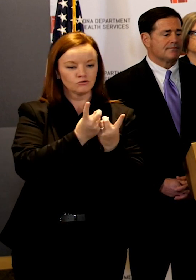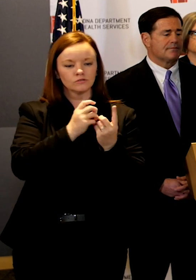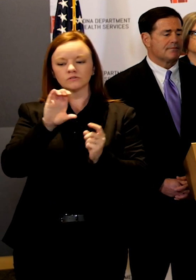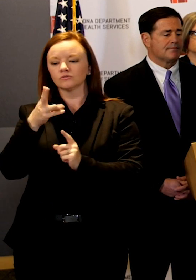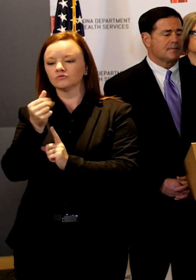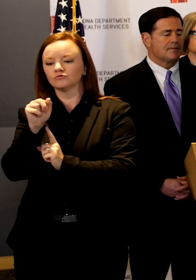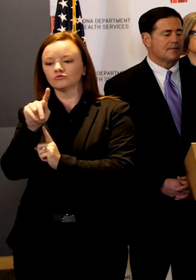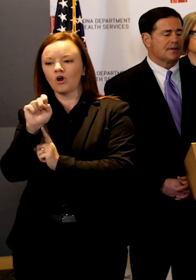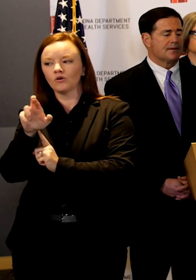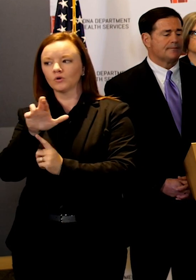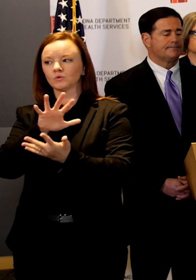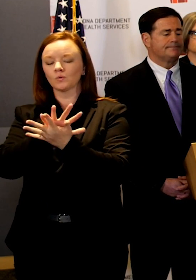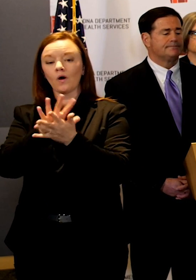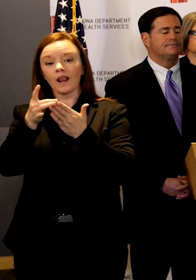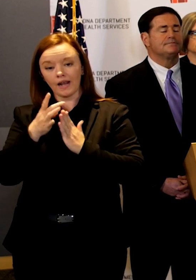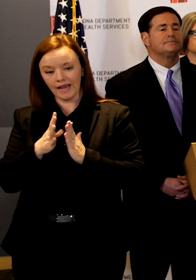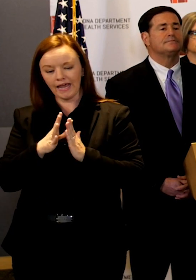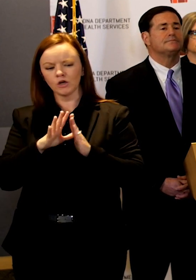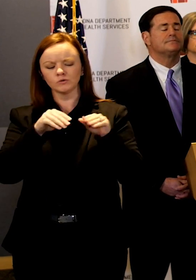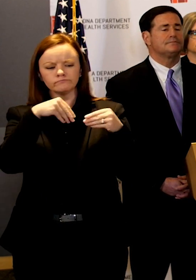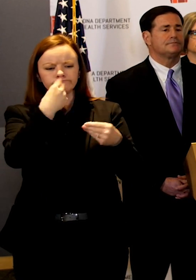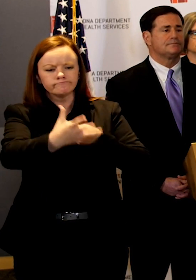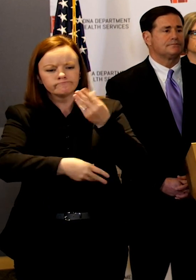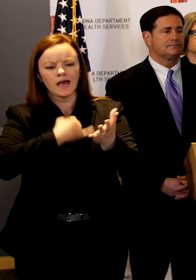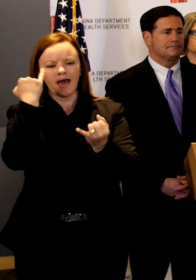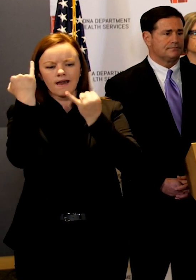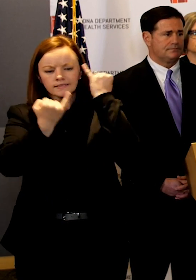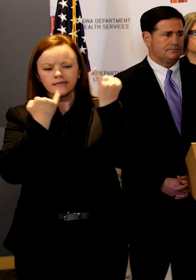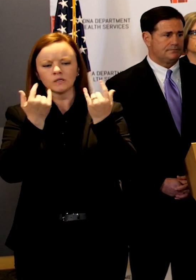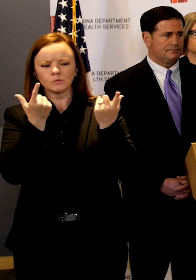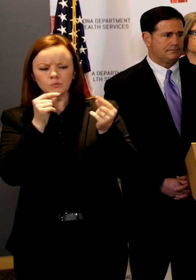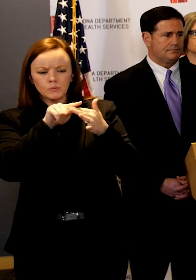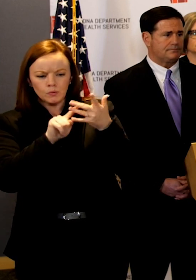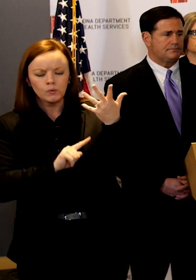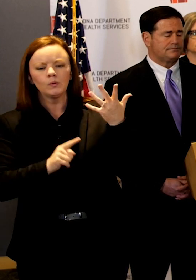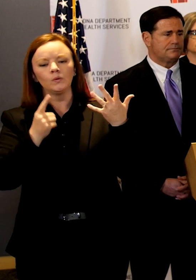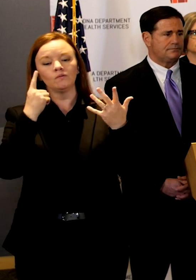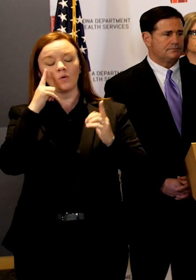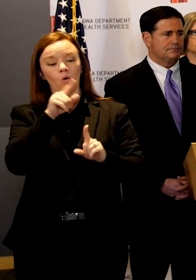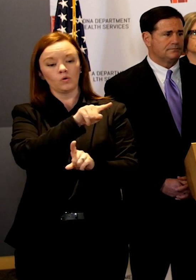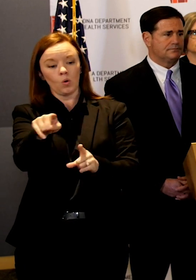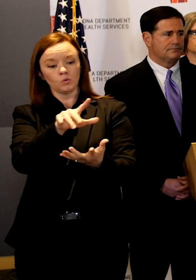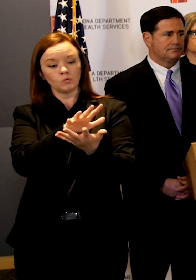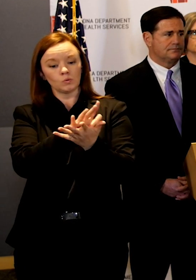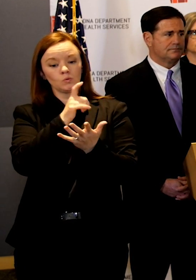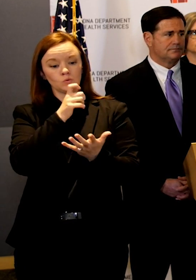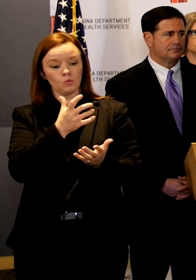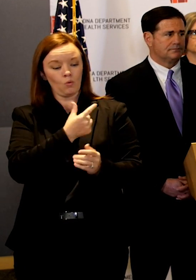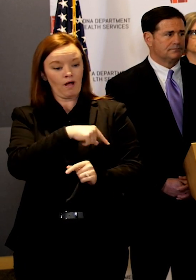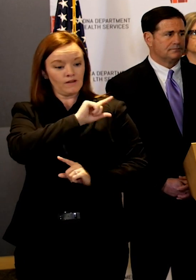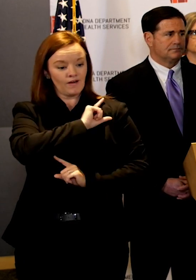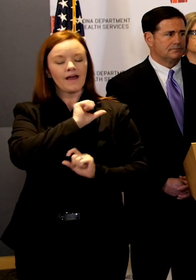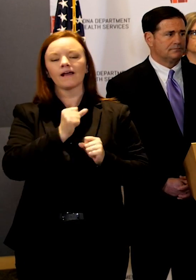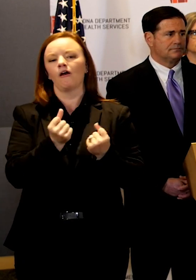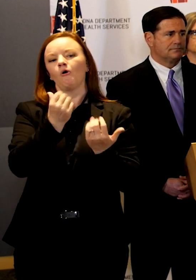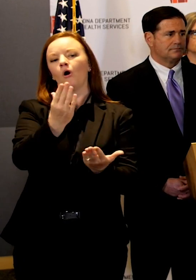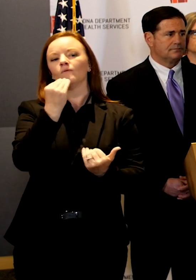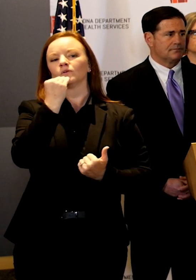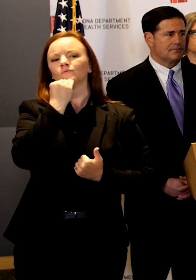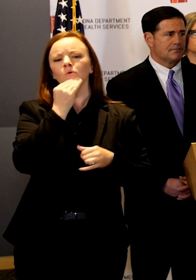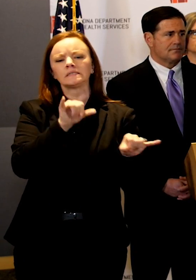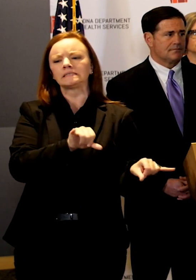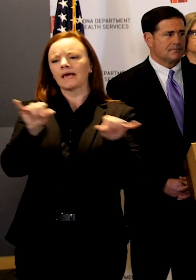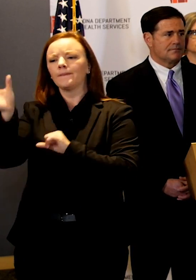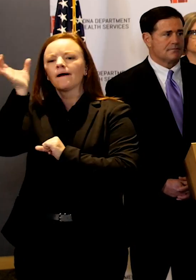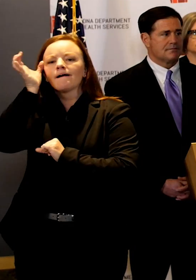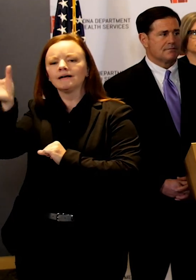leaders on steps they can take to ensure schools who qualify offer food in a similar manner as the